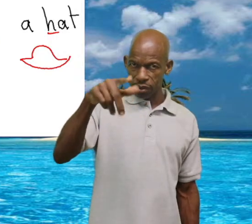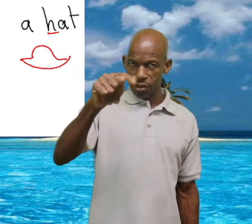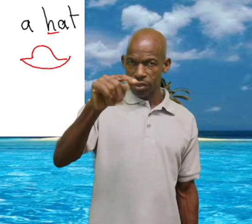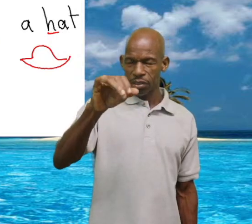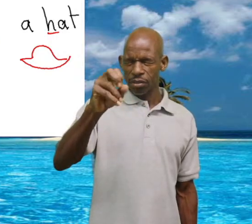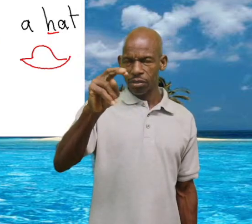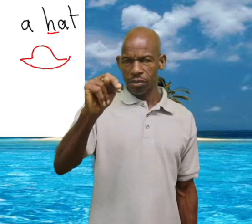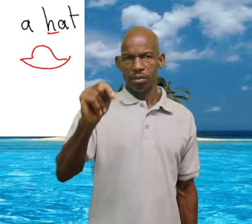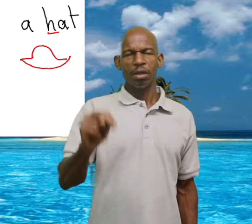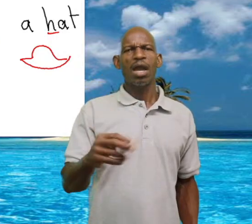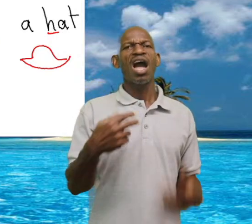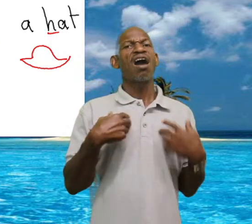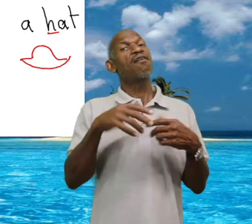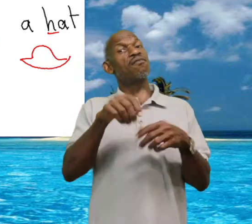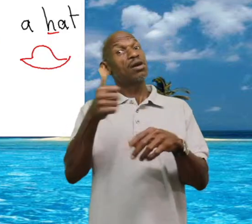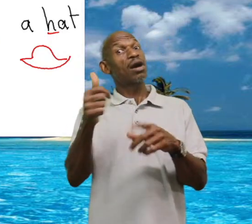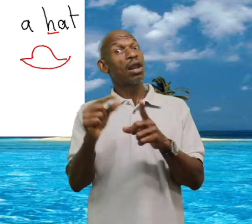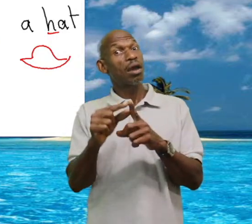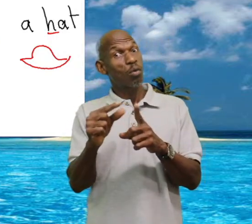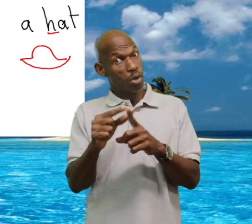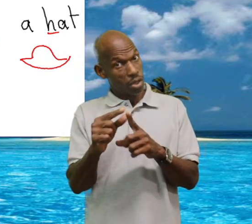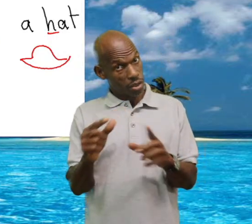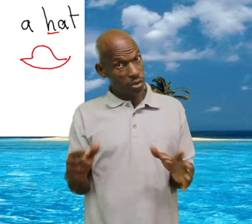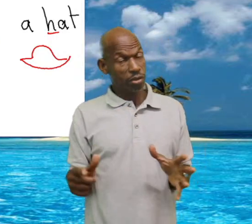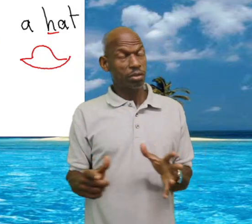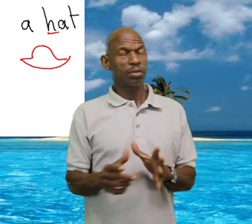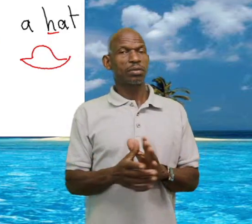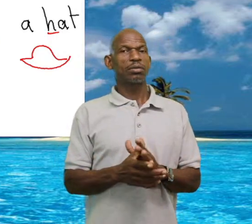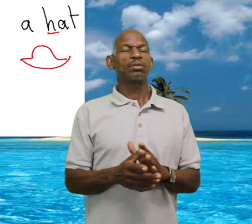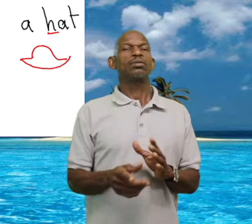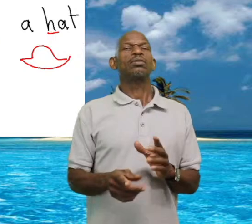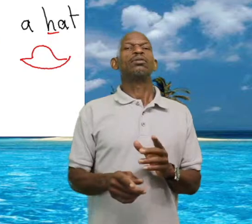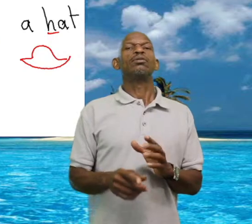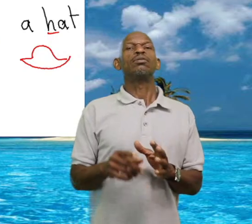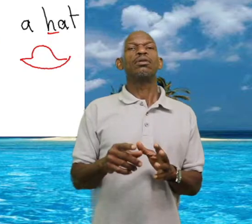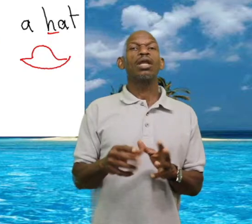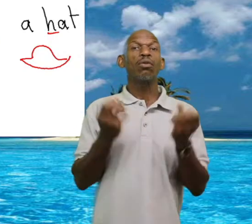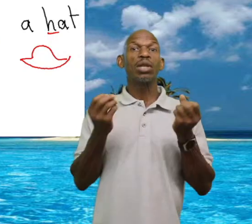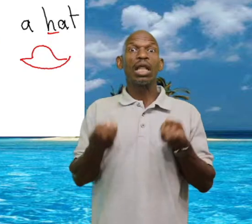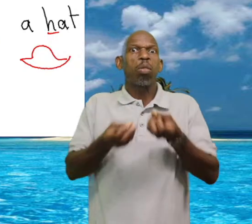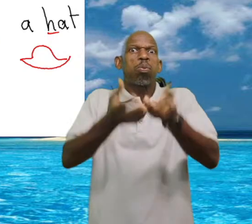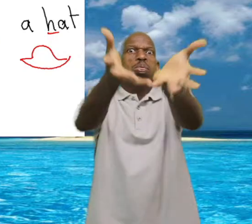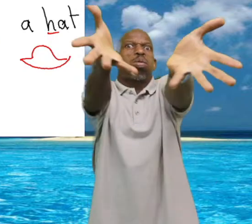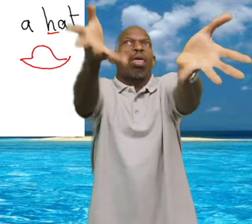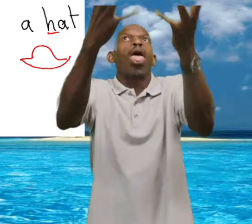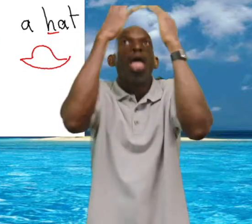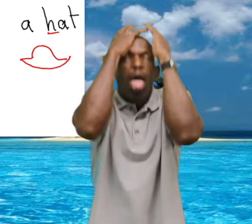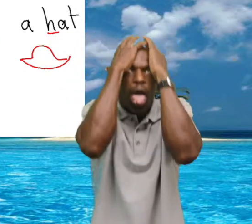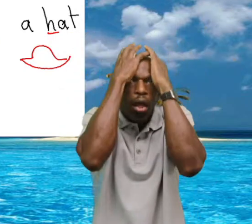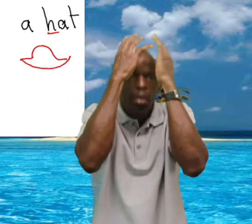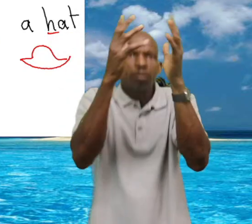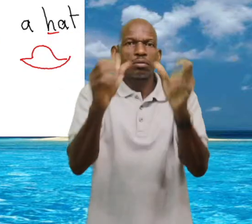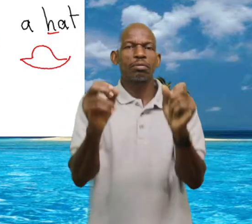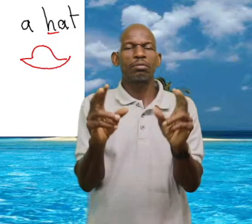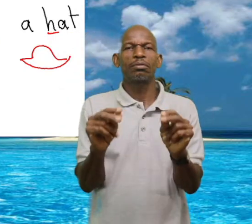of them, right, because you'll have to learn them also. So one of the word is air,